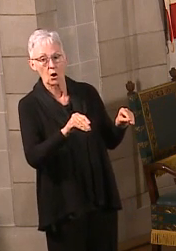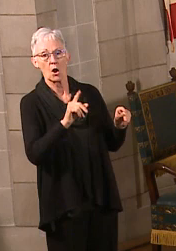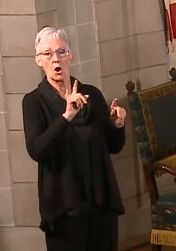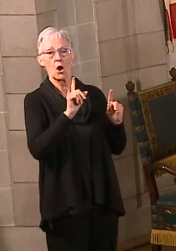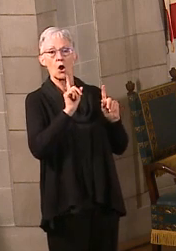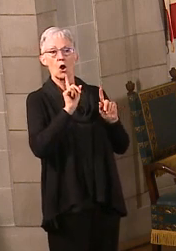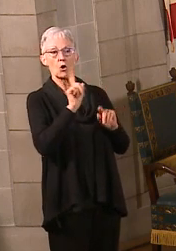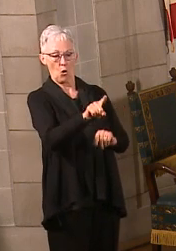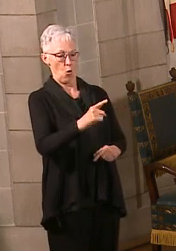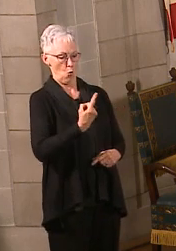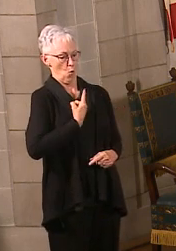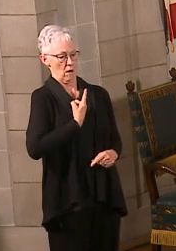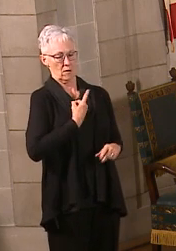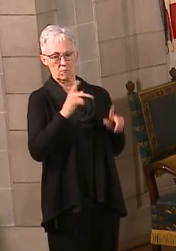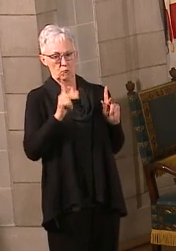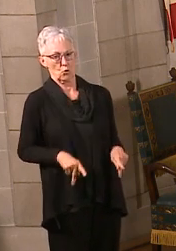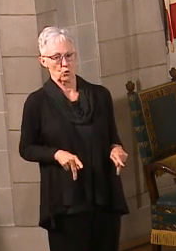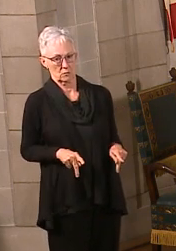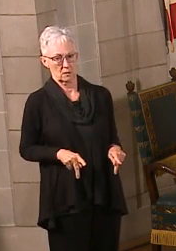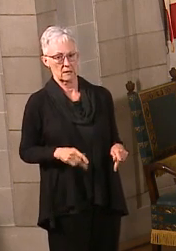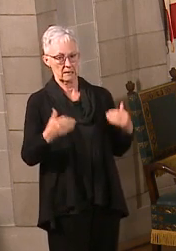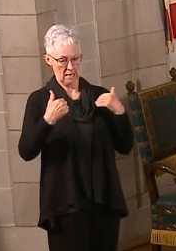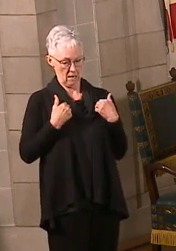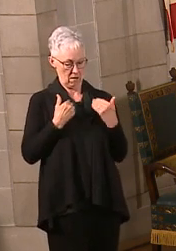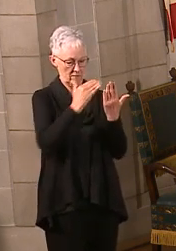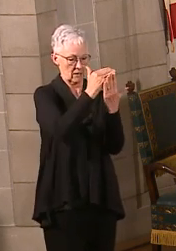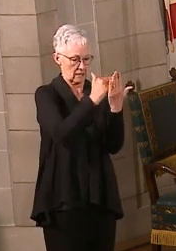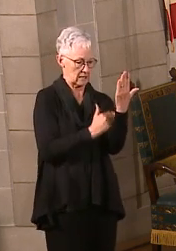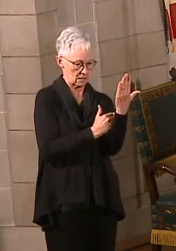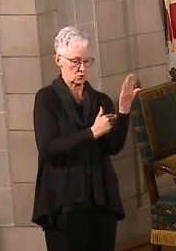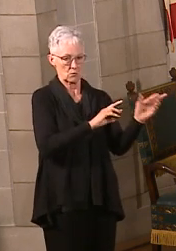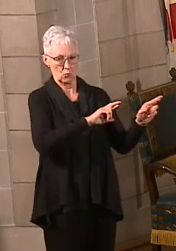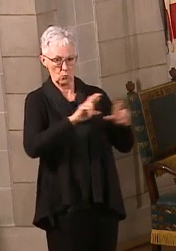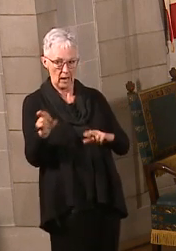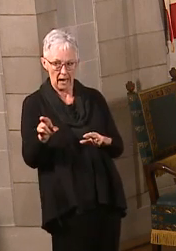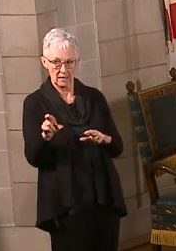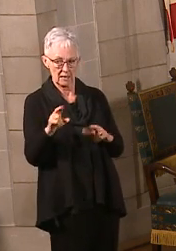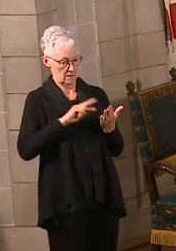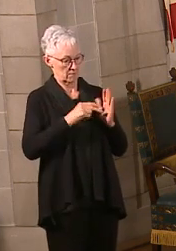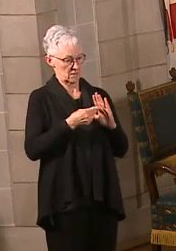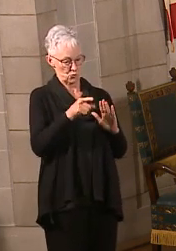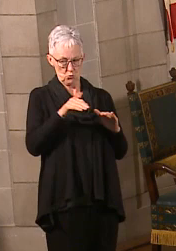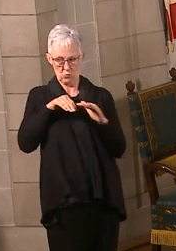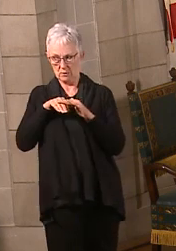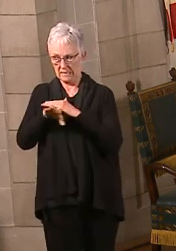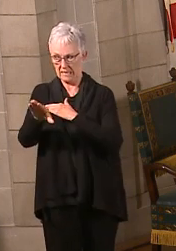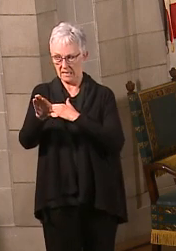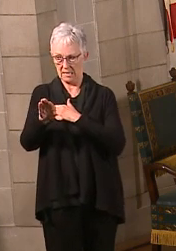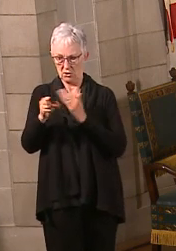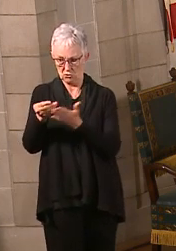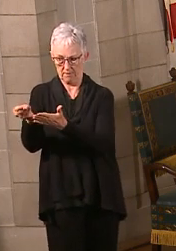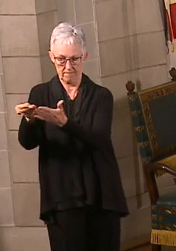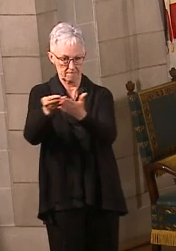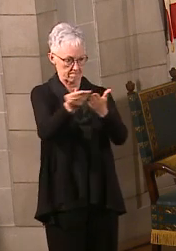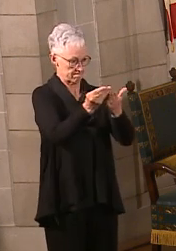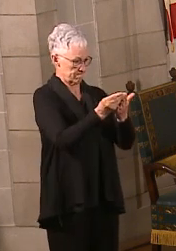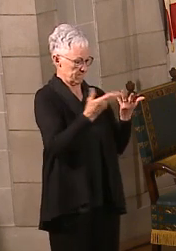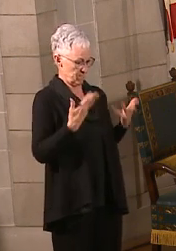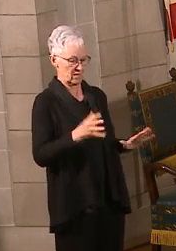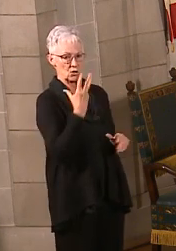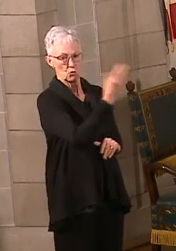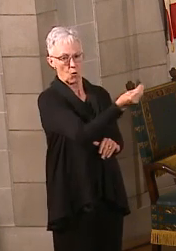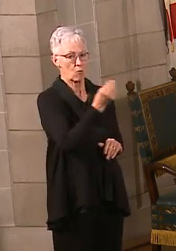list so you can be efficient. Go to the store, be efficient, get in, get out. One person from your family goes once per